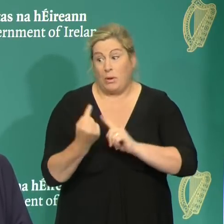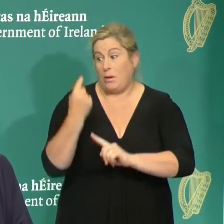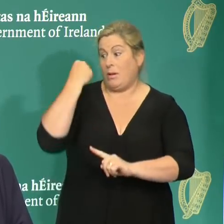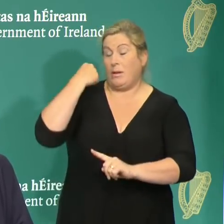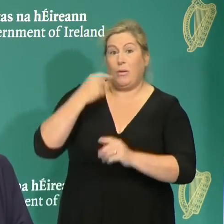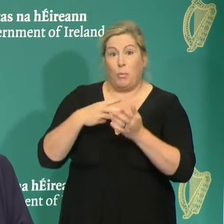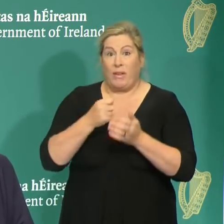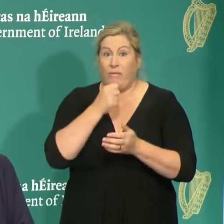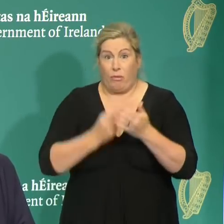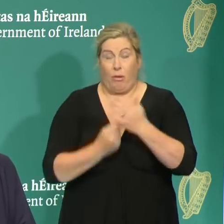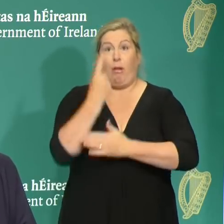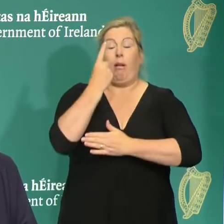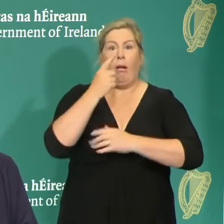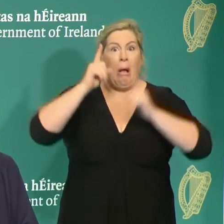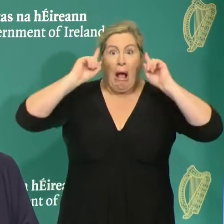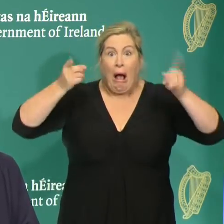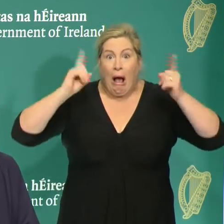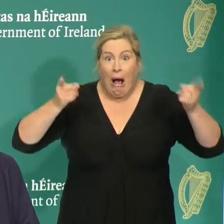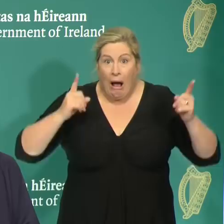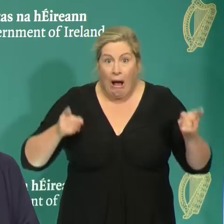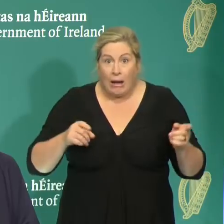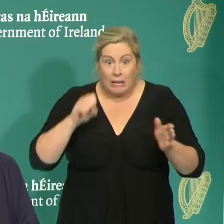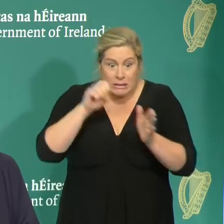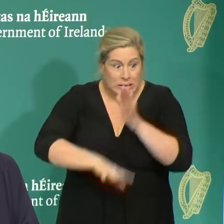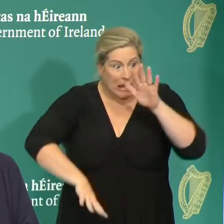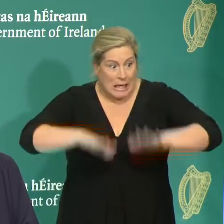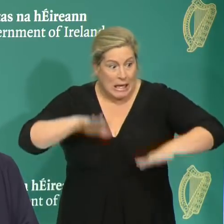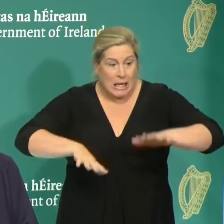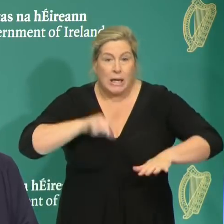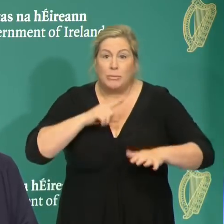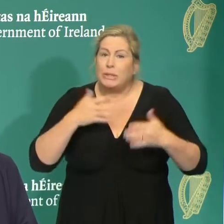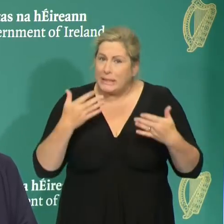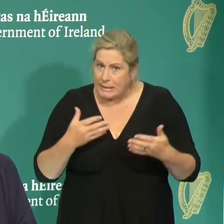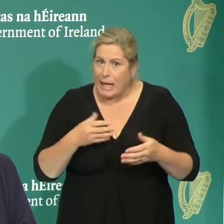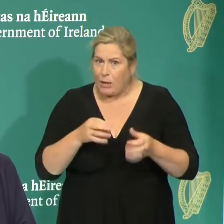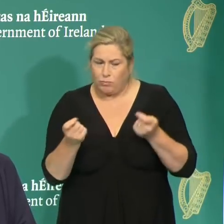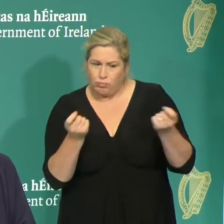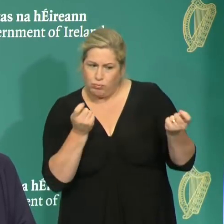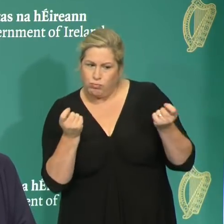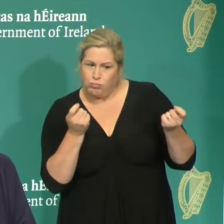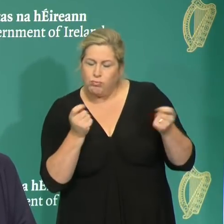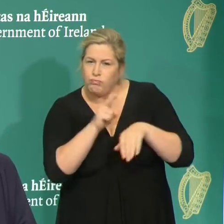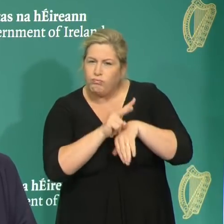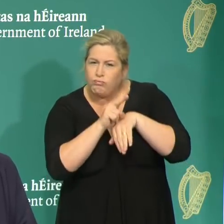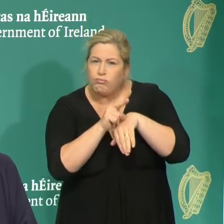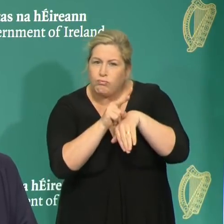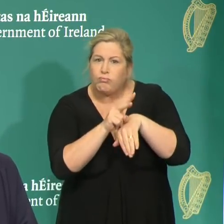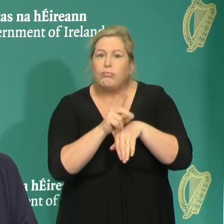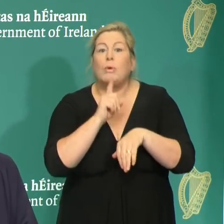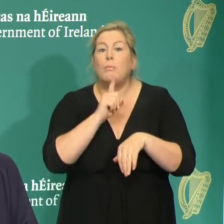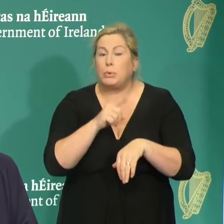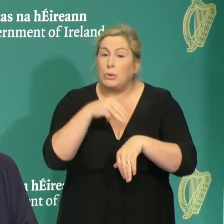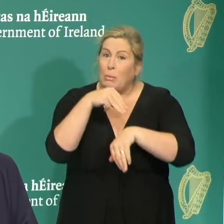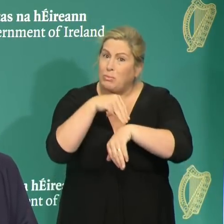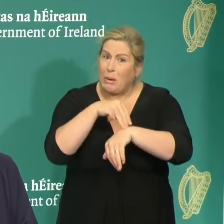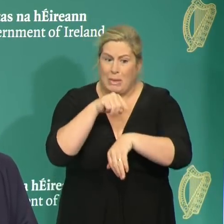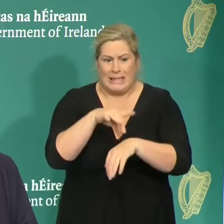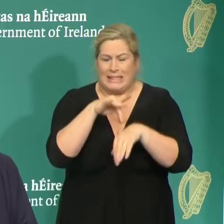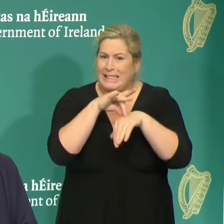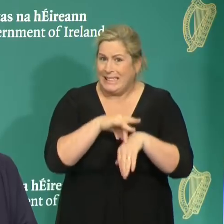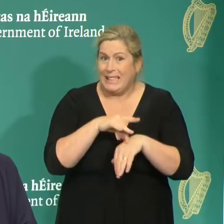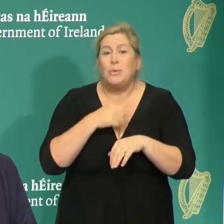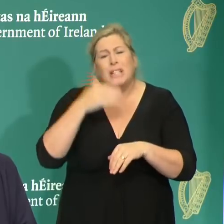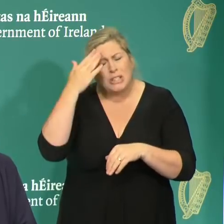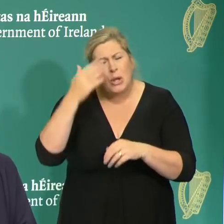all of this. However, the problem is the nature of this disease. We know more now than we knew at